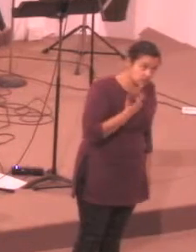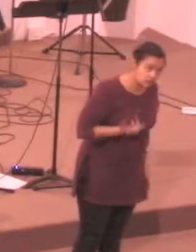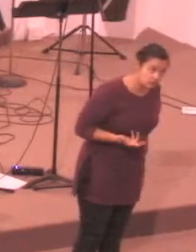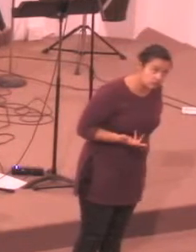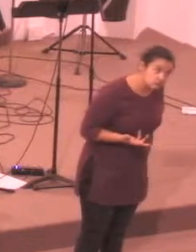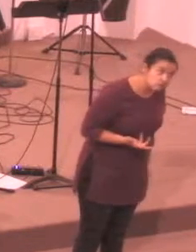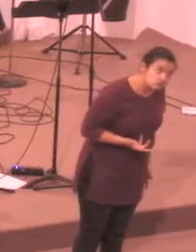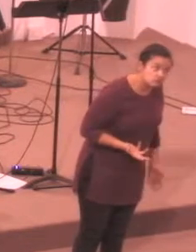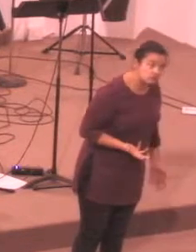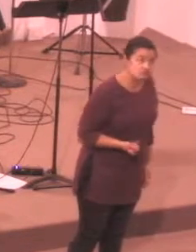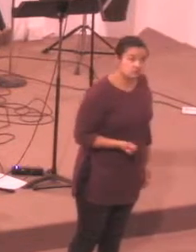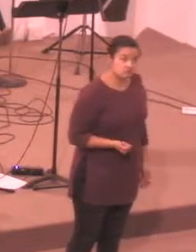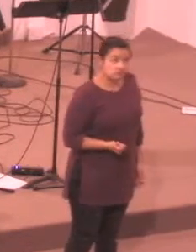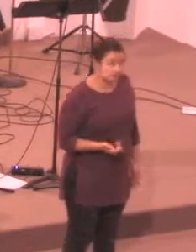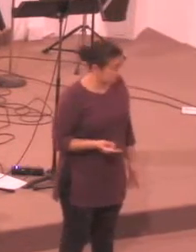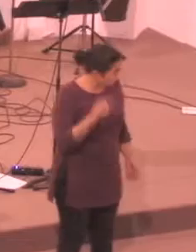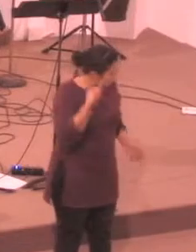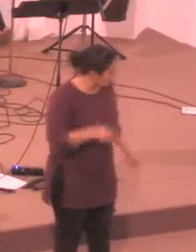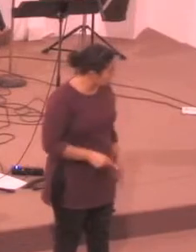Yeah. Well, who are they to talk?